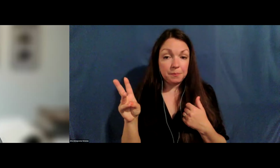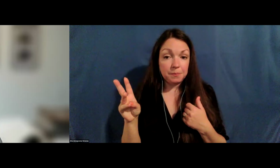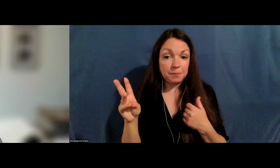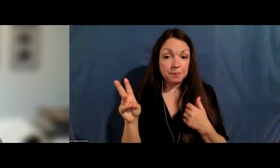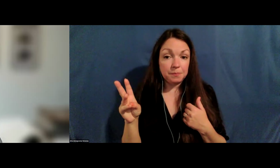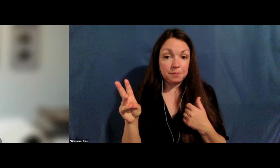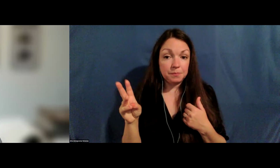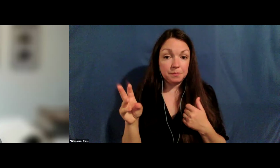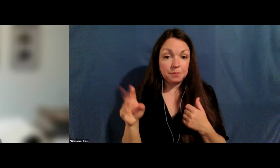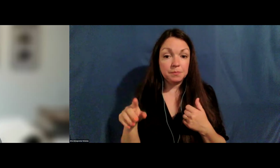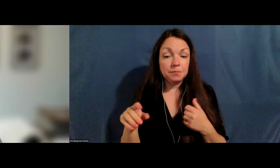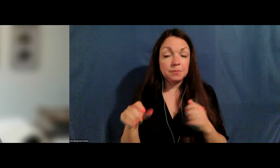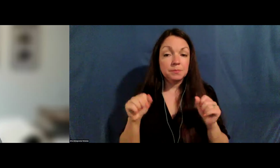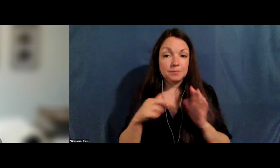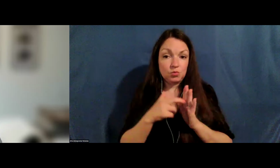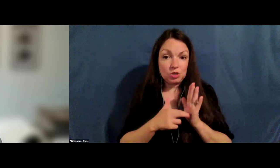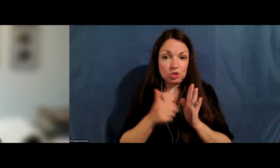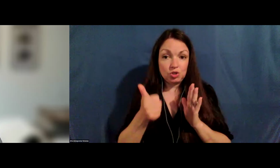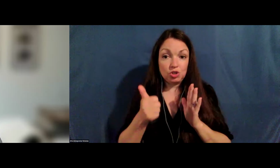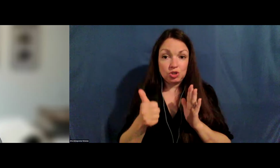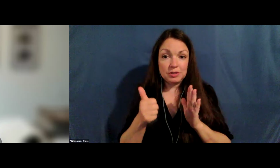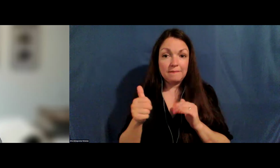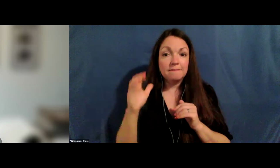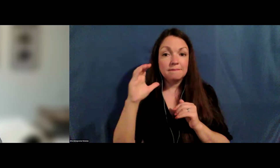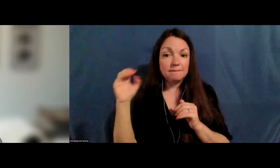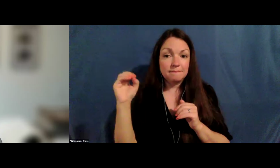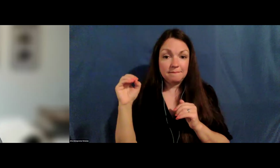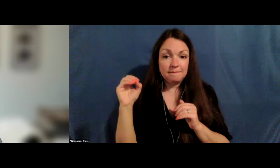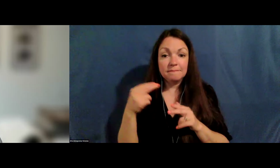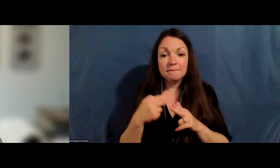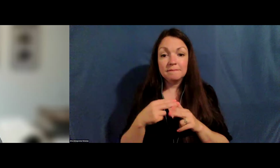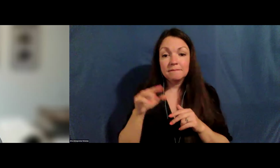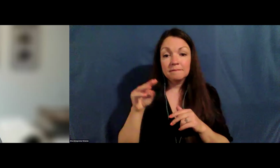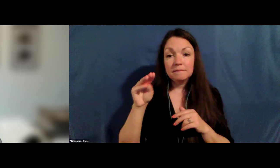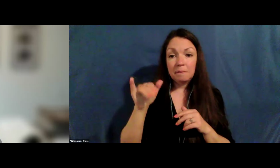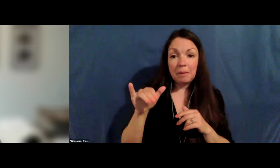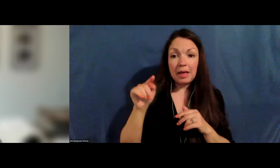on to register yourself as a retailer. They call it